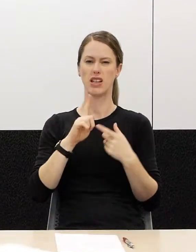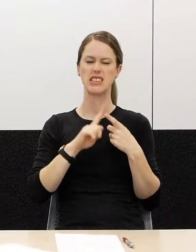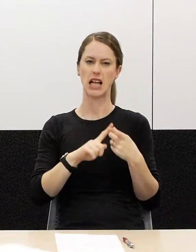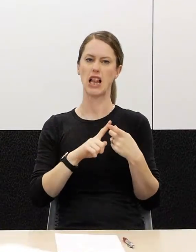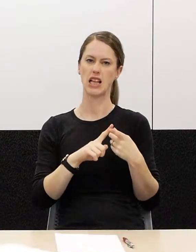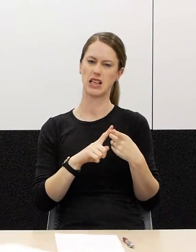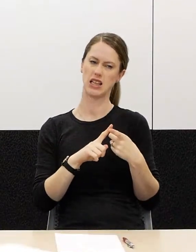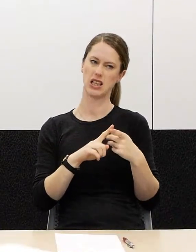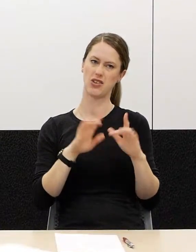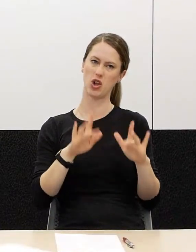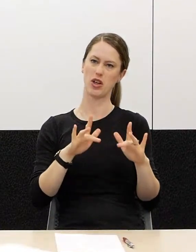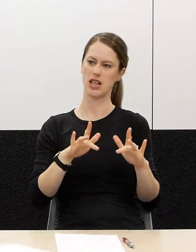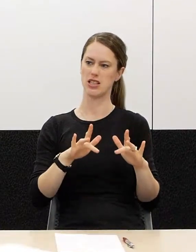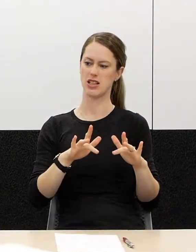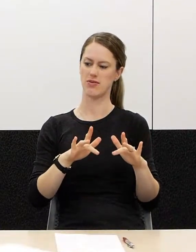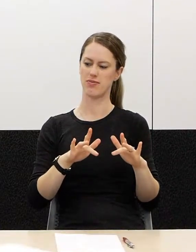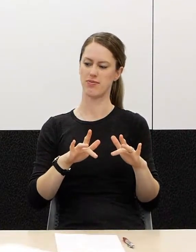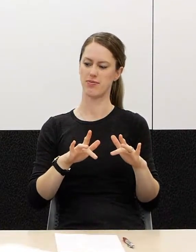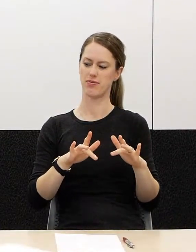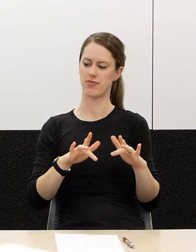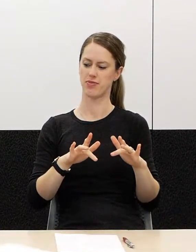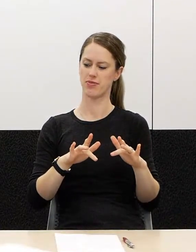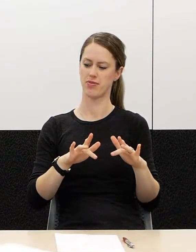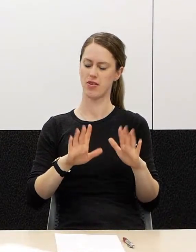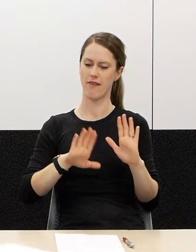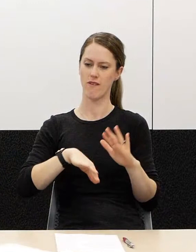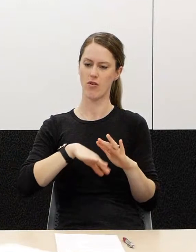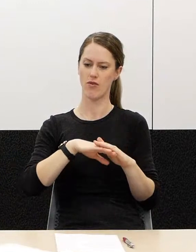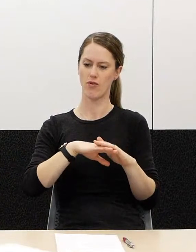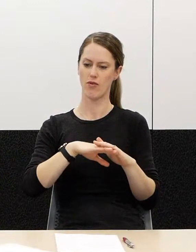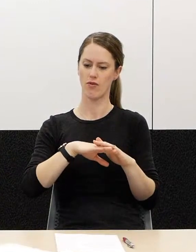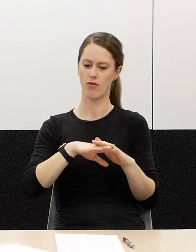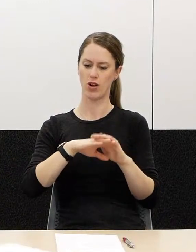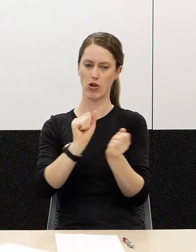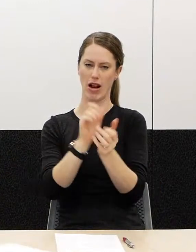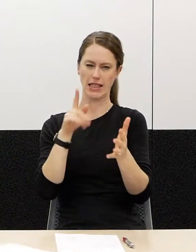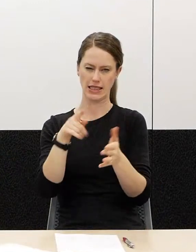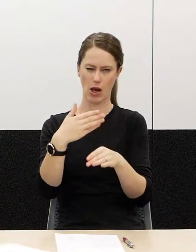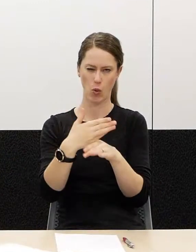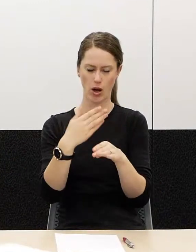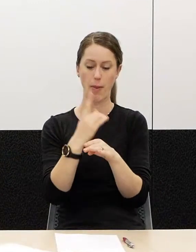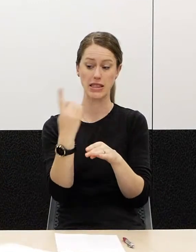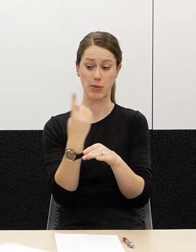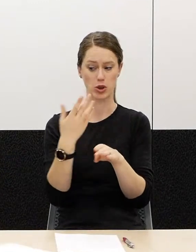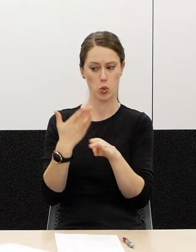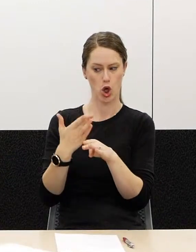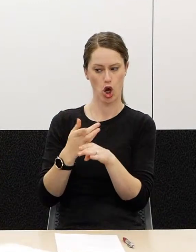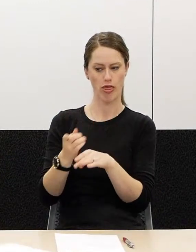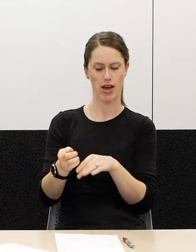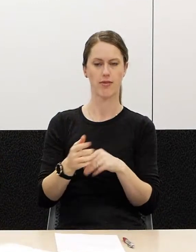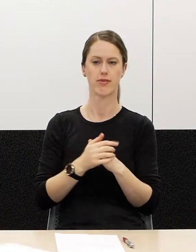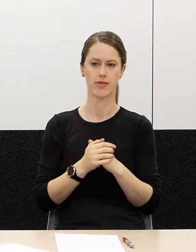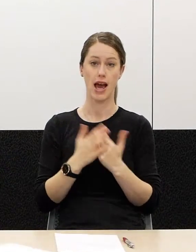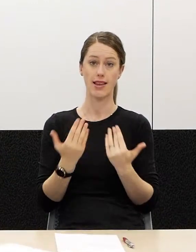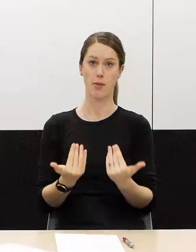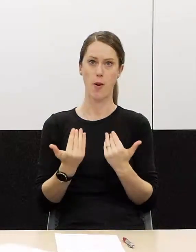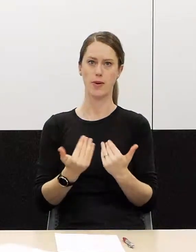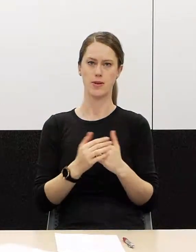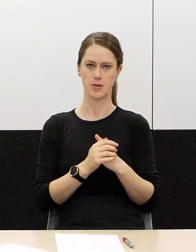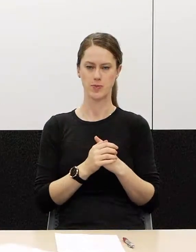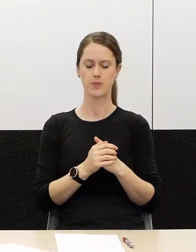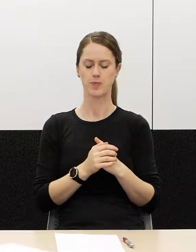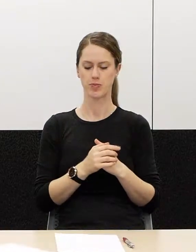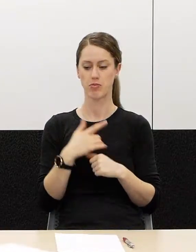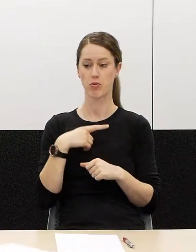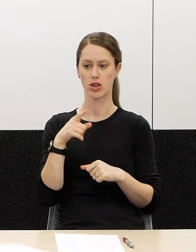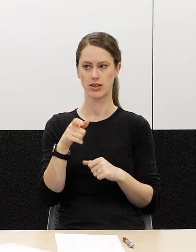a wee way from sort of being able to release that kind of work, but we've got someone who's working on that at the moment, because